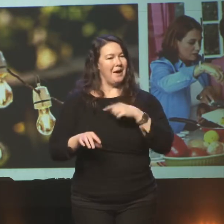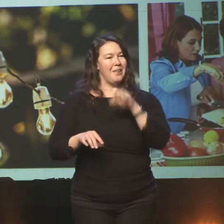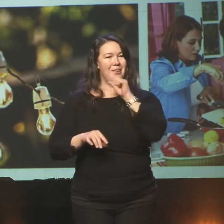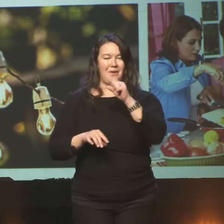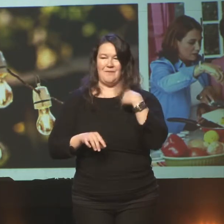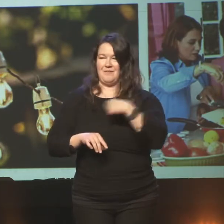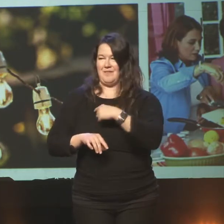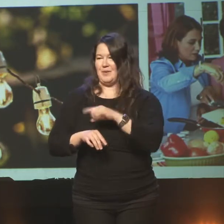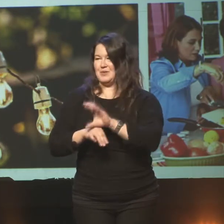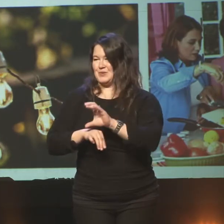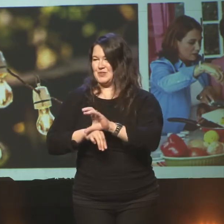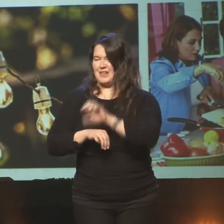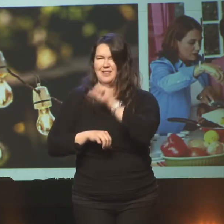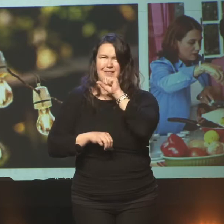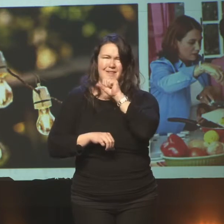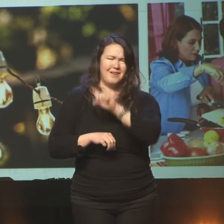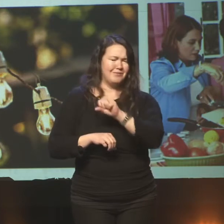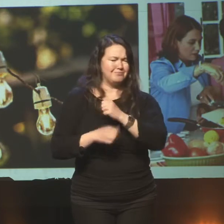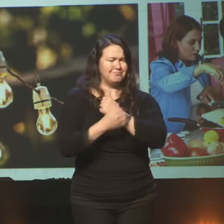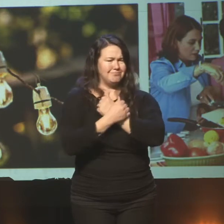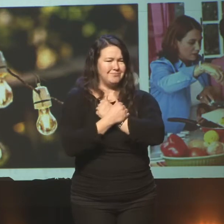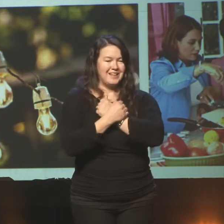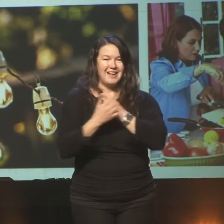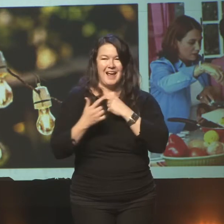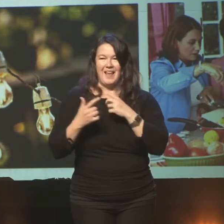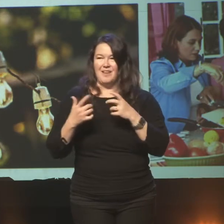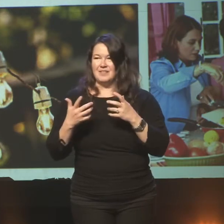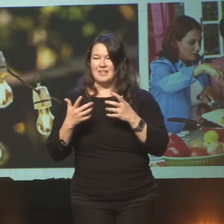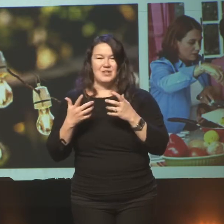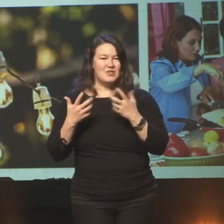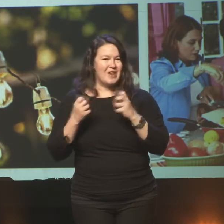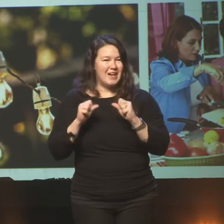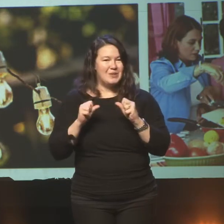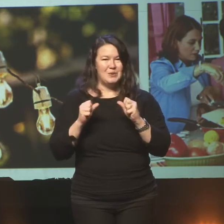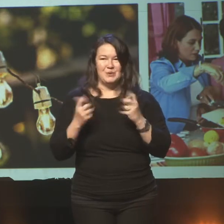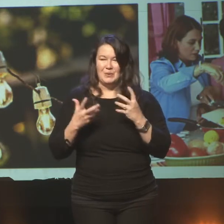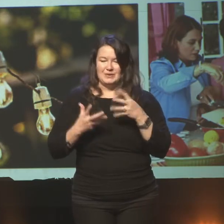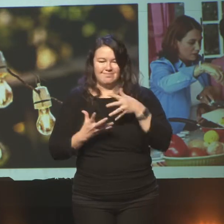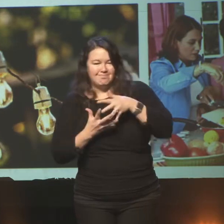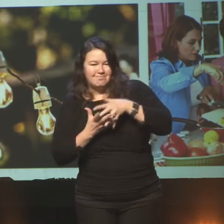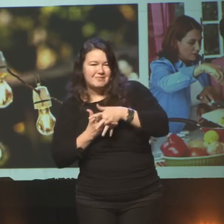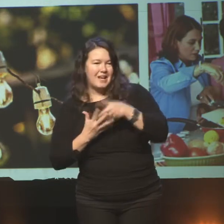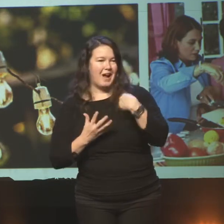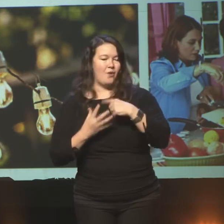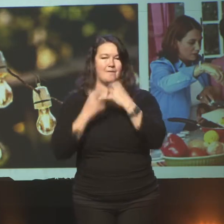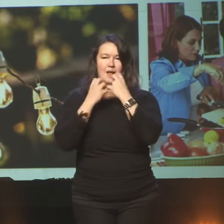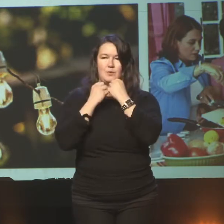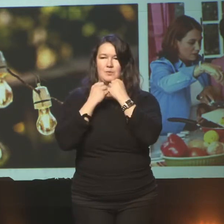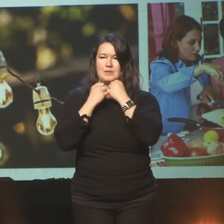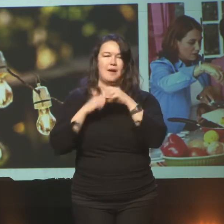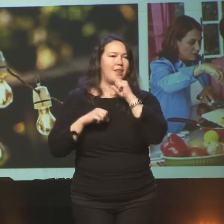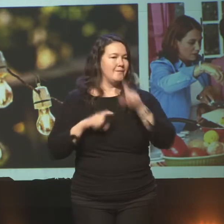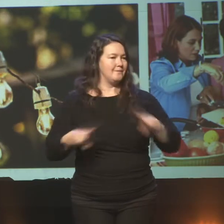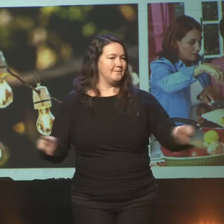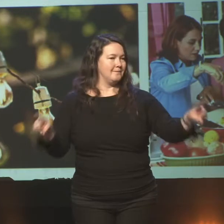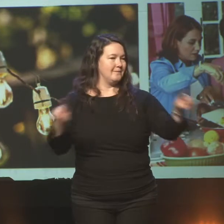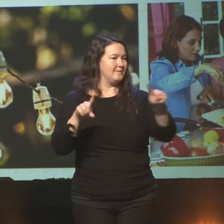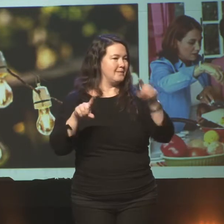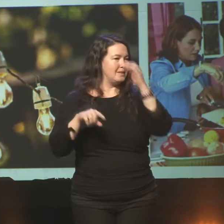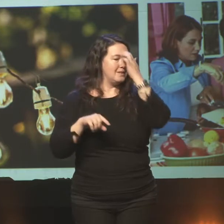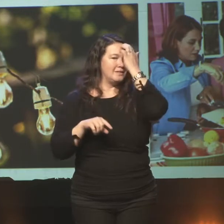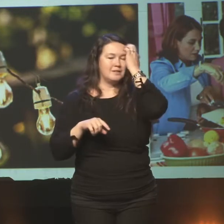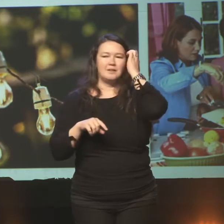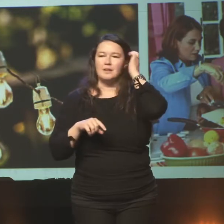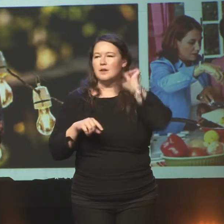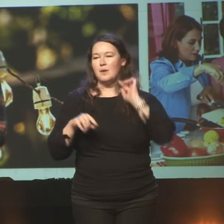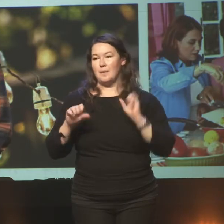our church. I really do. I love our church pressing in and trying to live into our values. I love you all. Being